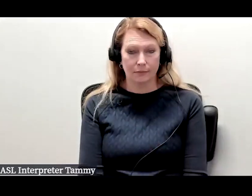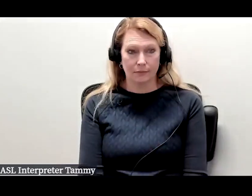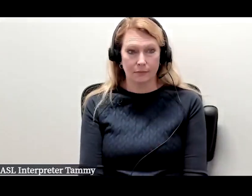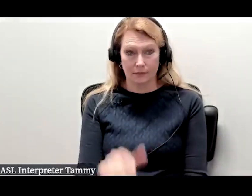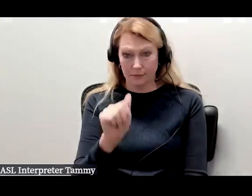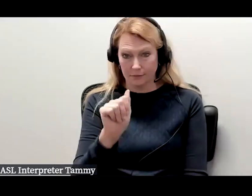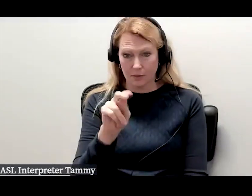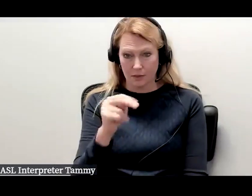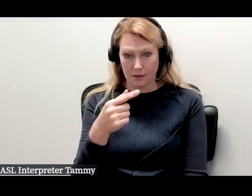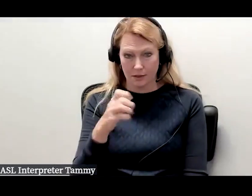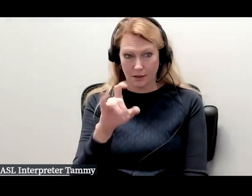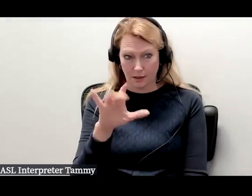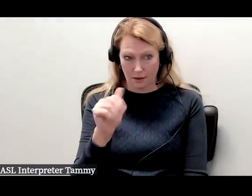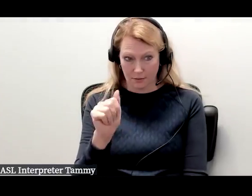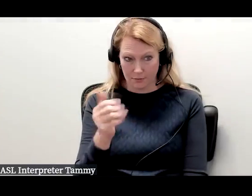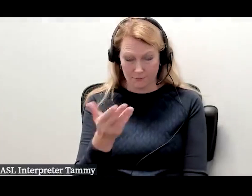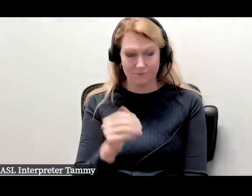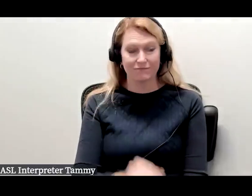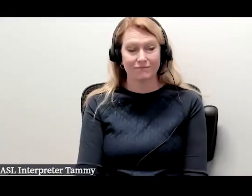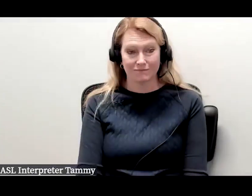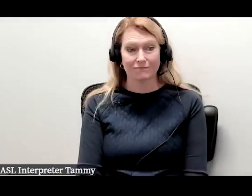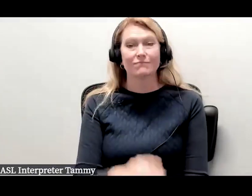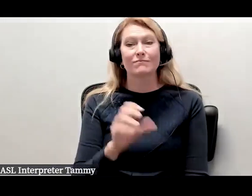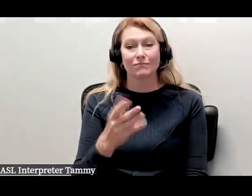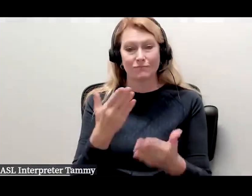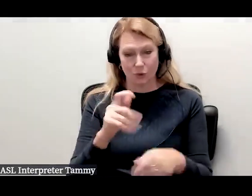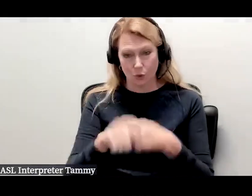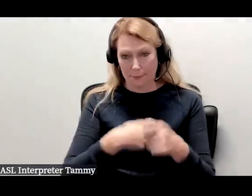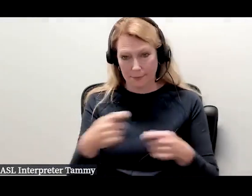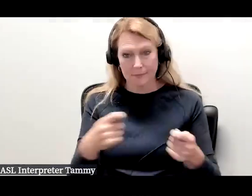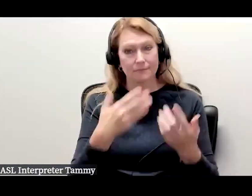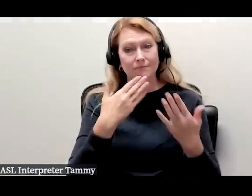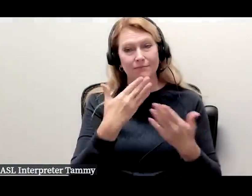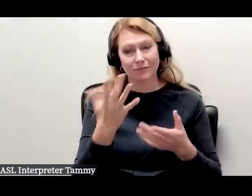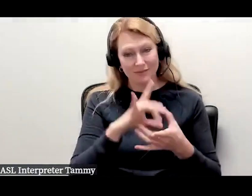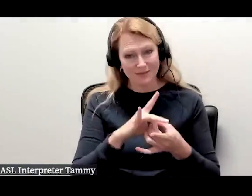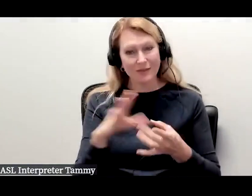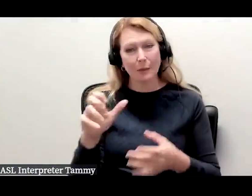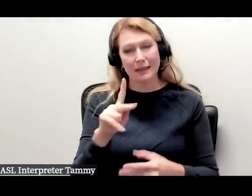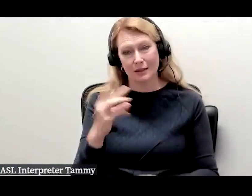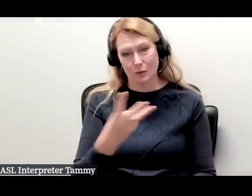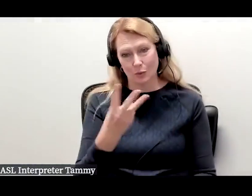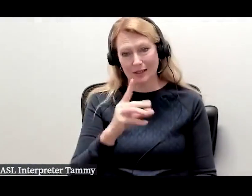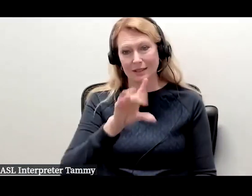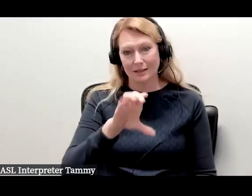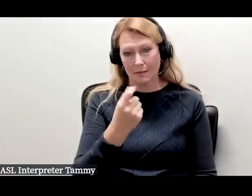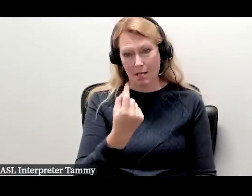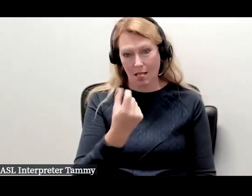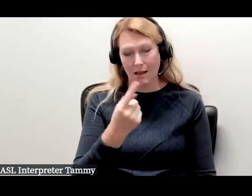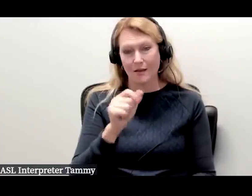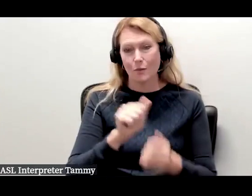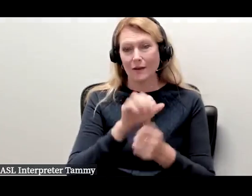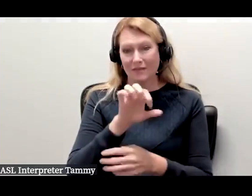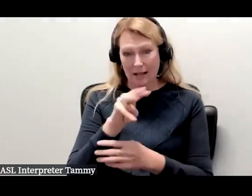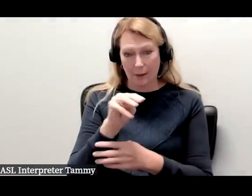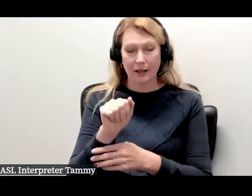Angelica? Okay, we'll go ahead and wrap up then. Thanks for joining us. We'll be back on Wednesday, December 11th with FEMA as our